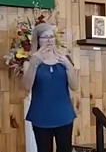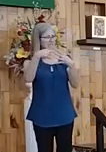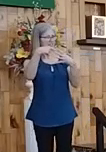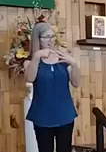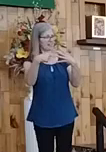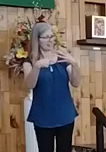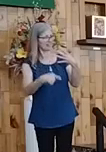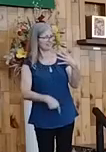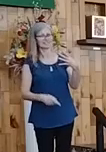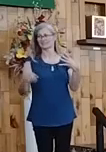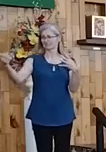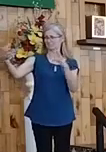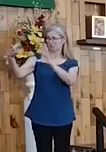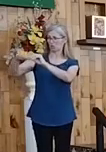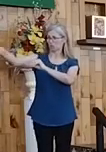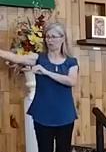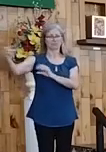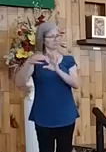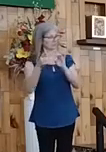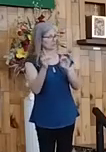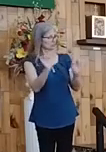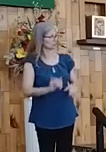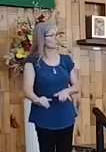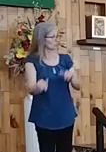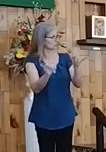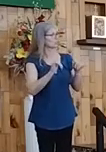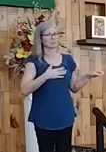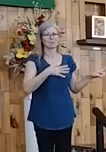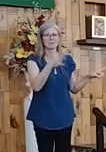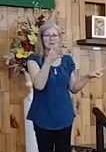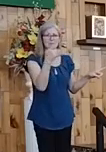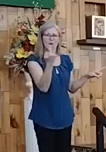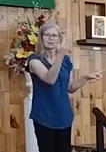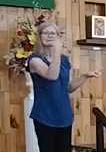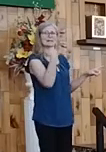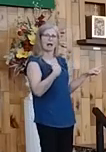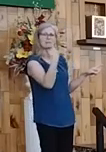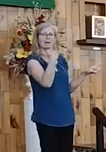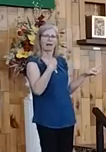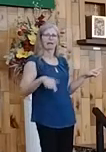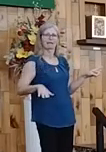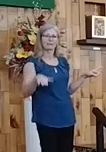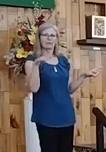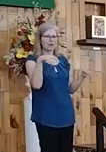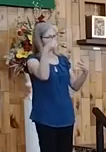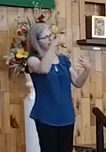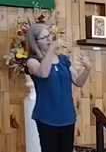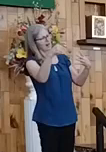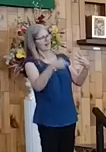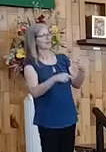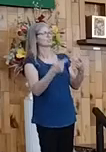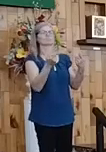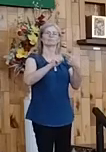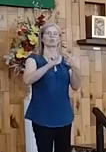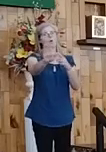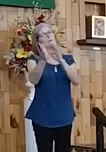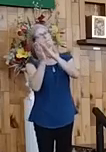are even listed in this gospel, right? They have all sorts of things that they need to do, like make their